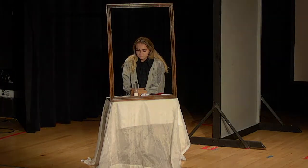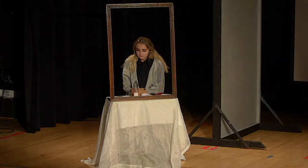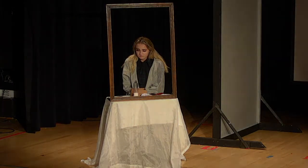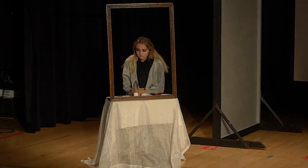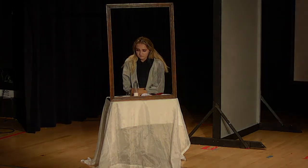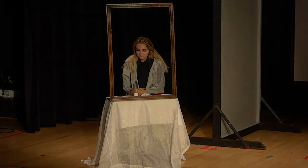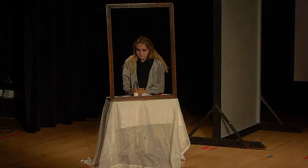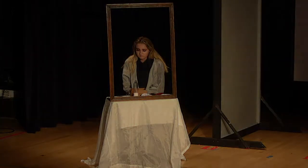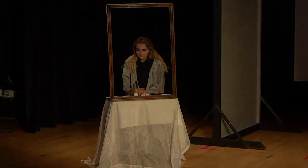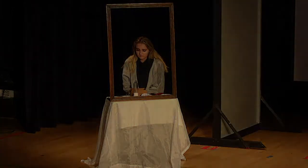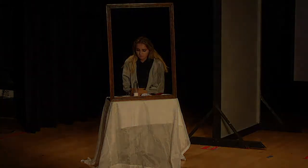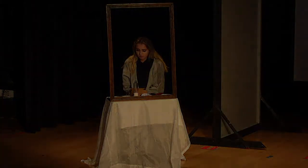Claire looks sad.